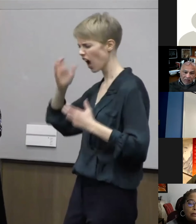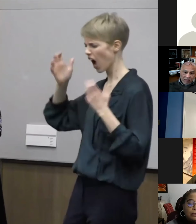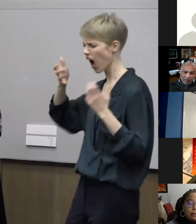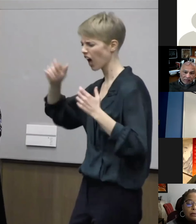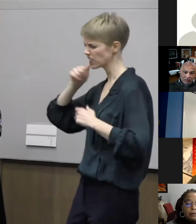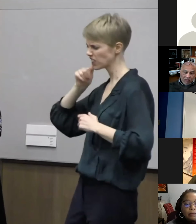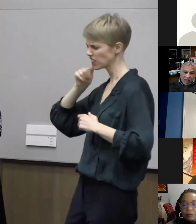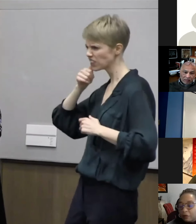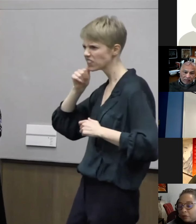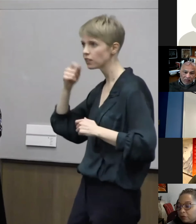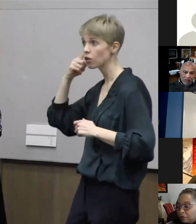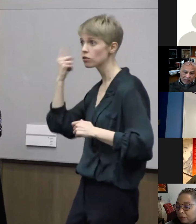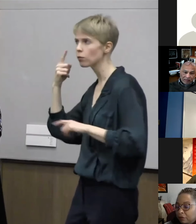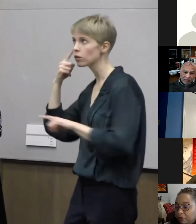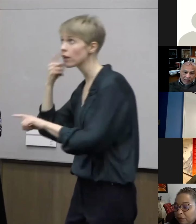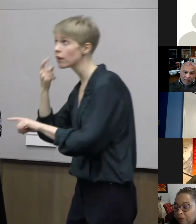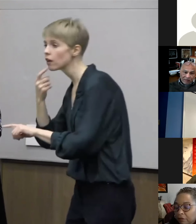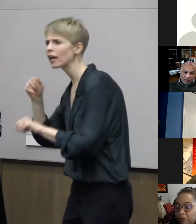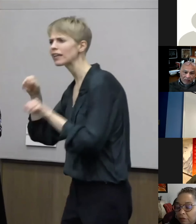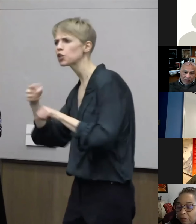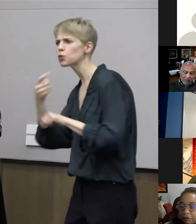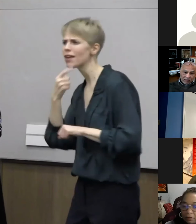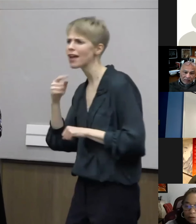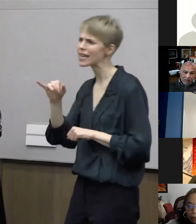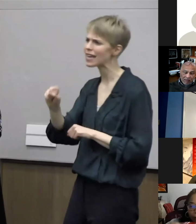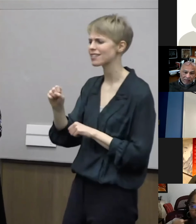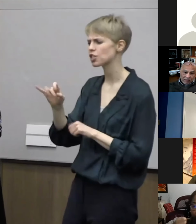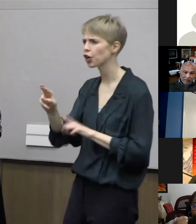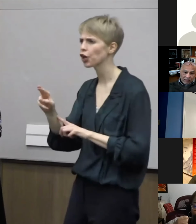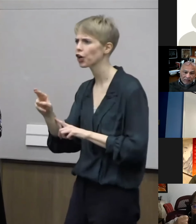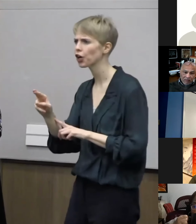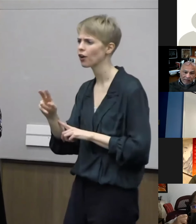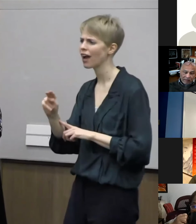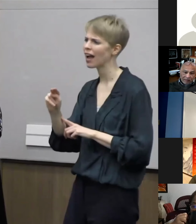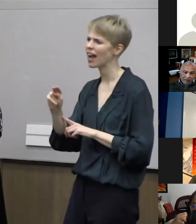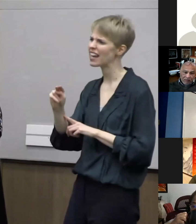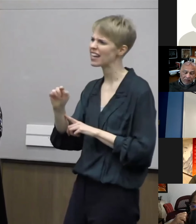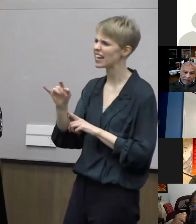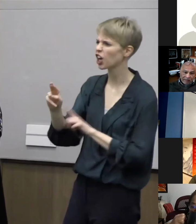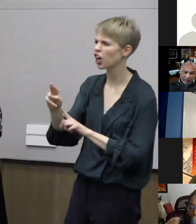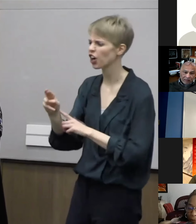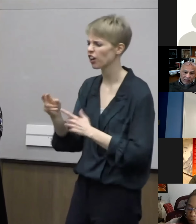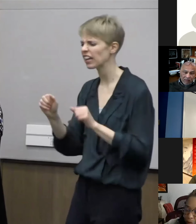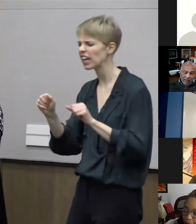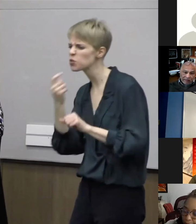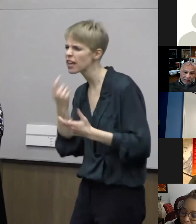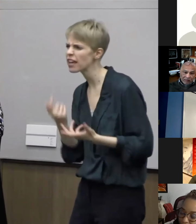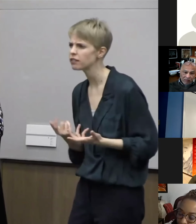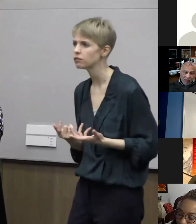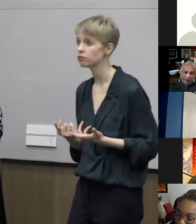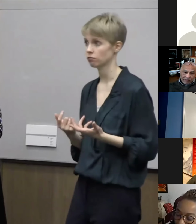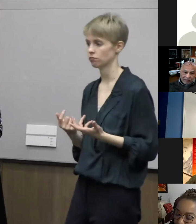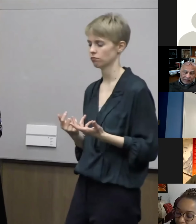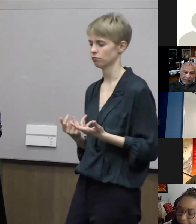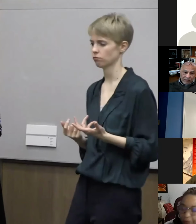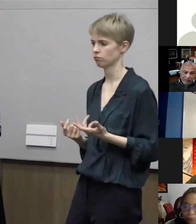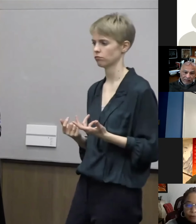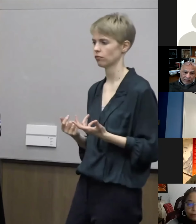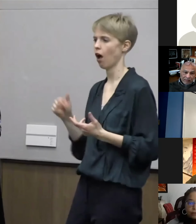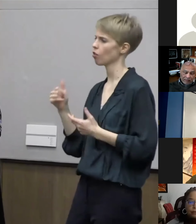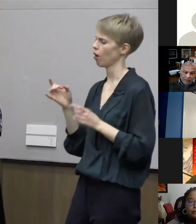and I could hear somebody say, "Can you say yes, sir? N-word, can you say yes, sir?" They would say